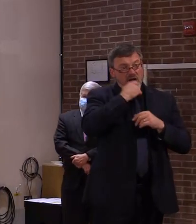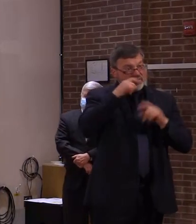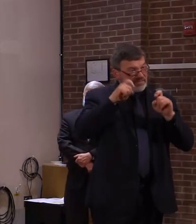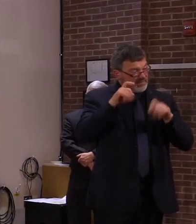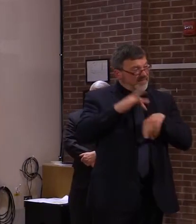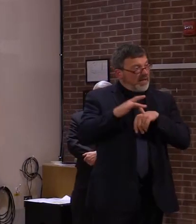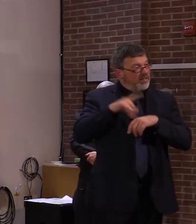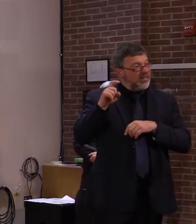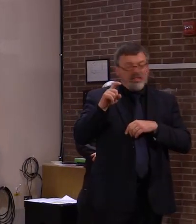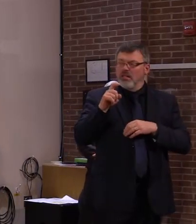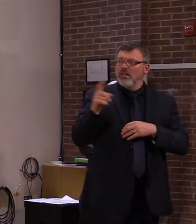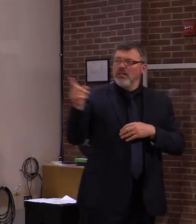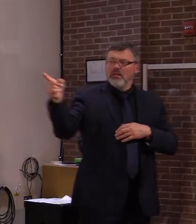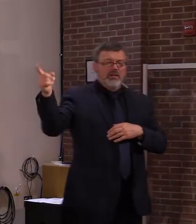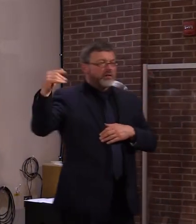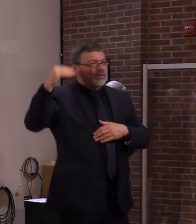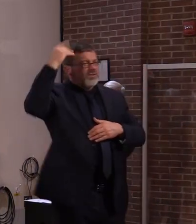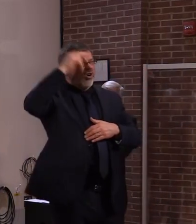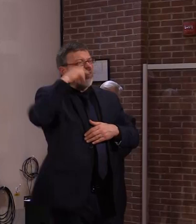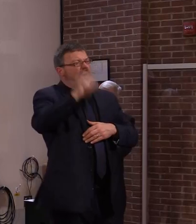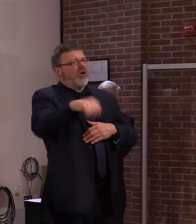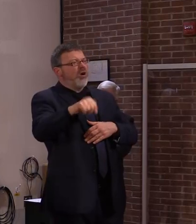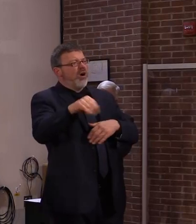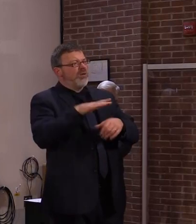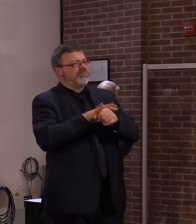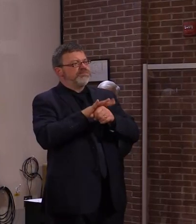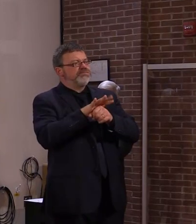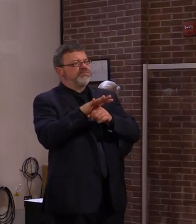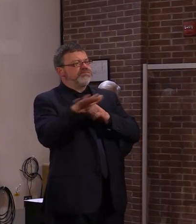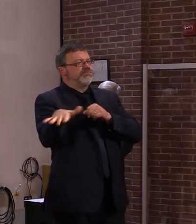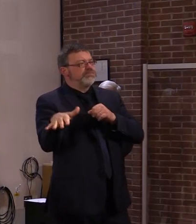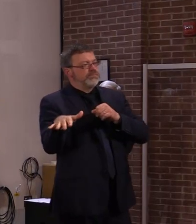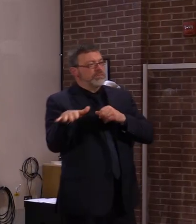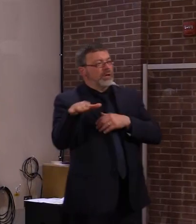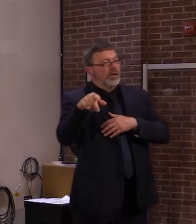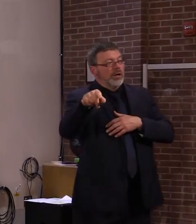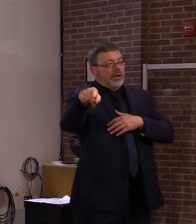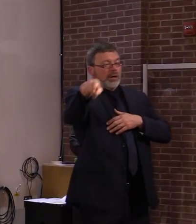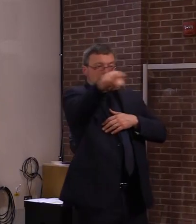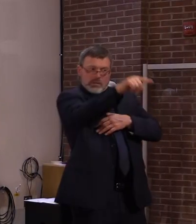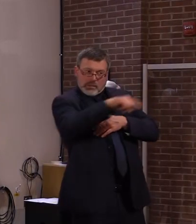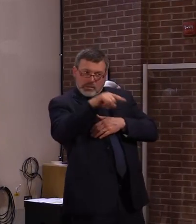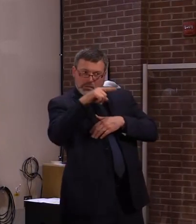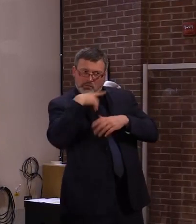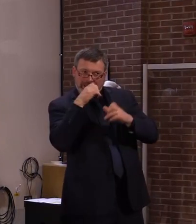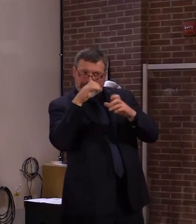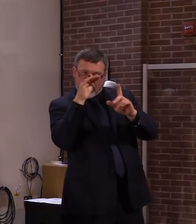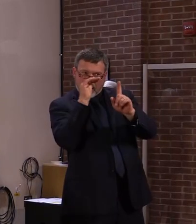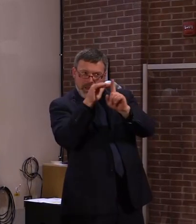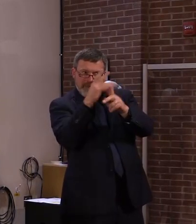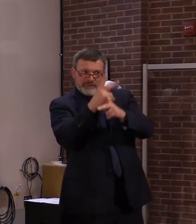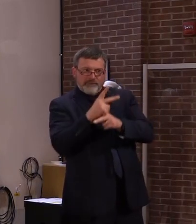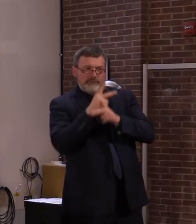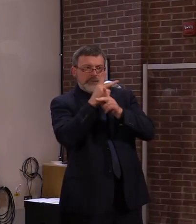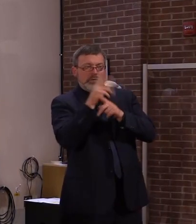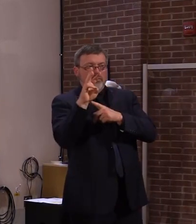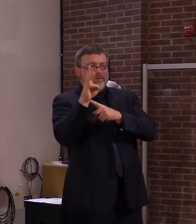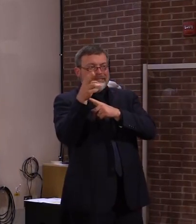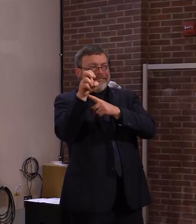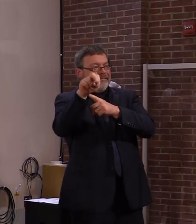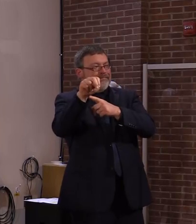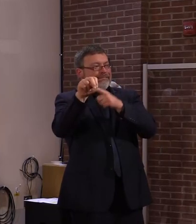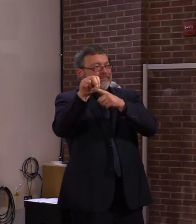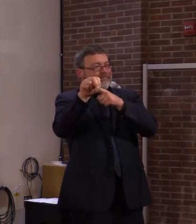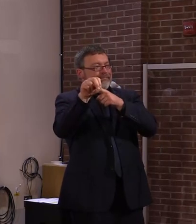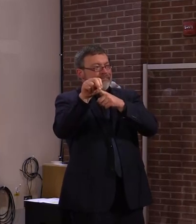The issue for the readers will be their timing, because they don't want to get a test and then not have a result